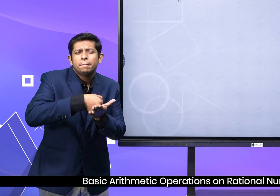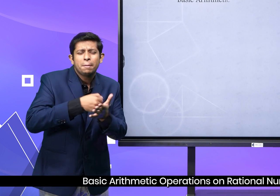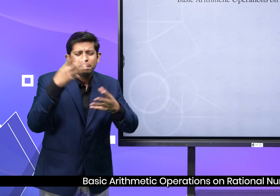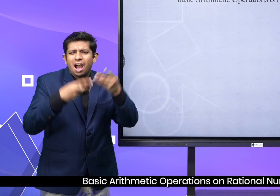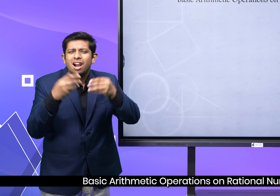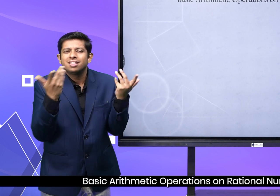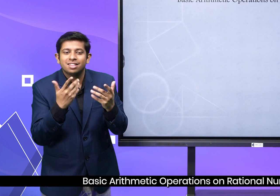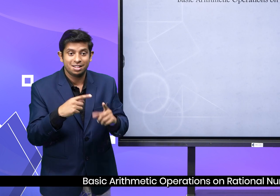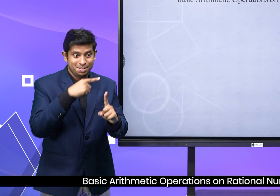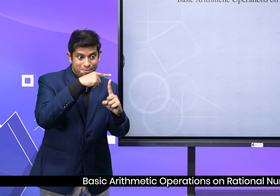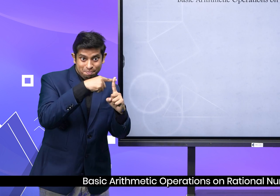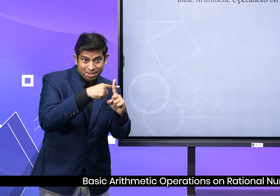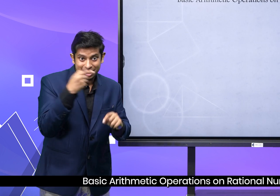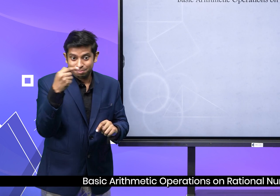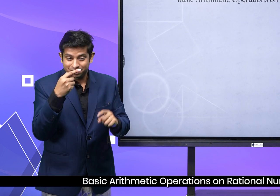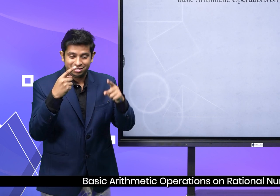Basic arithmetic operations on rational numbers.